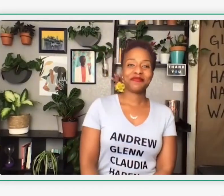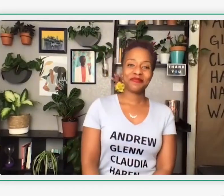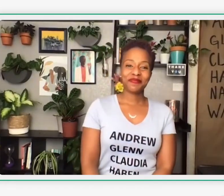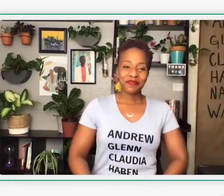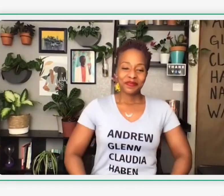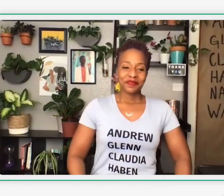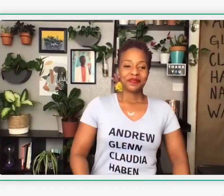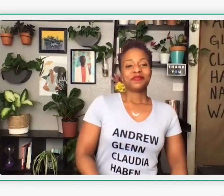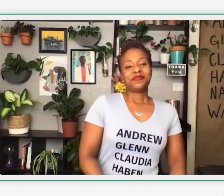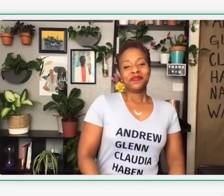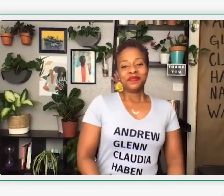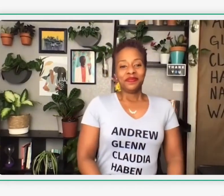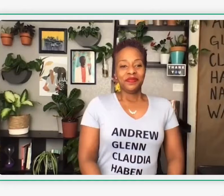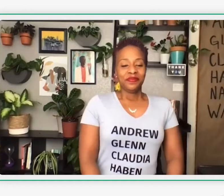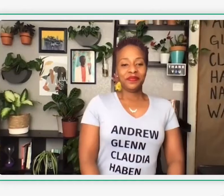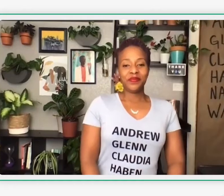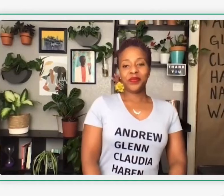Next slide.